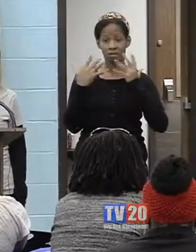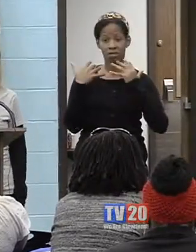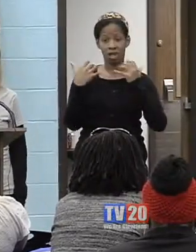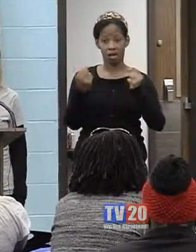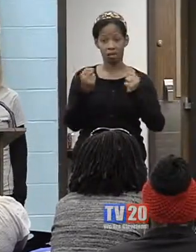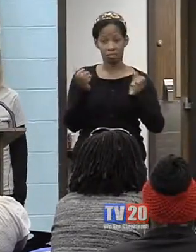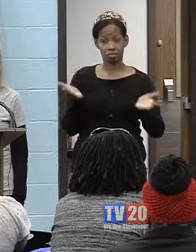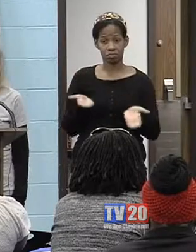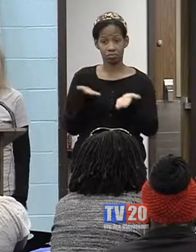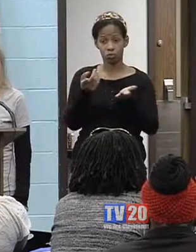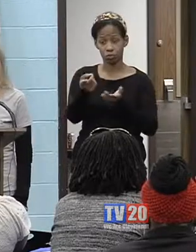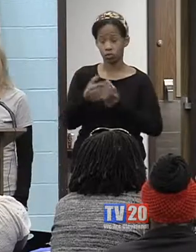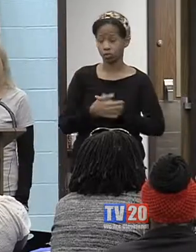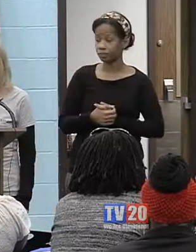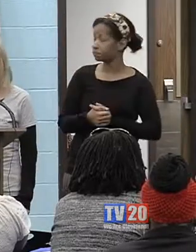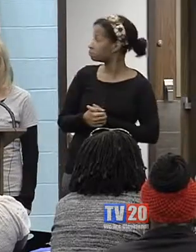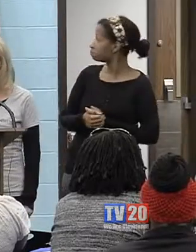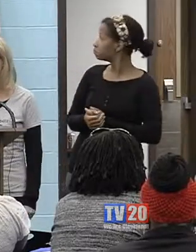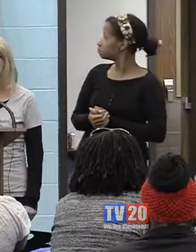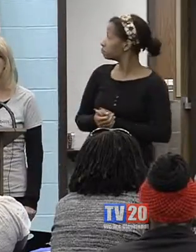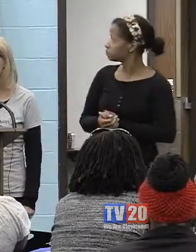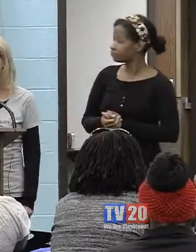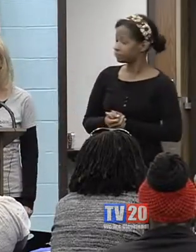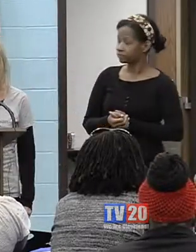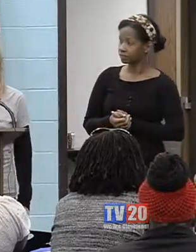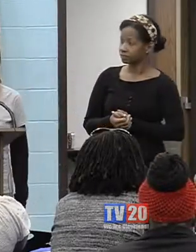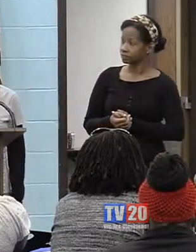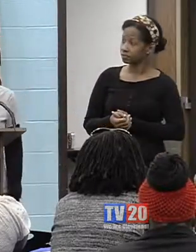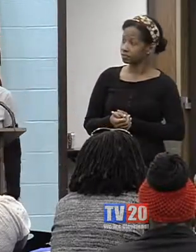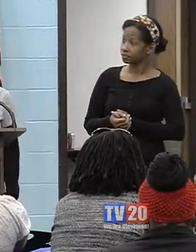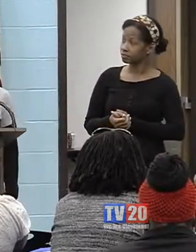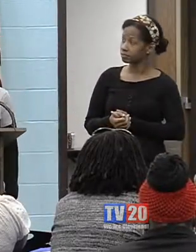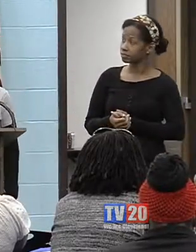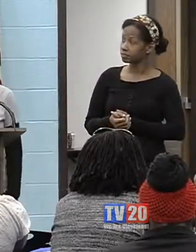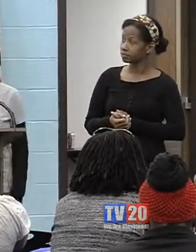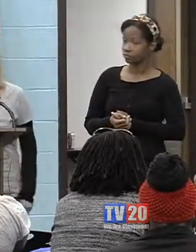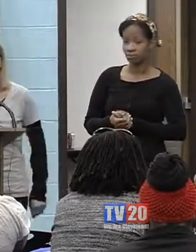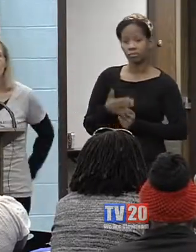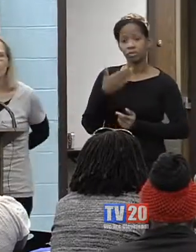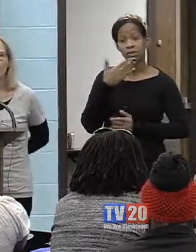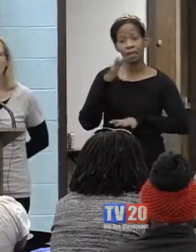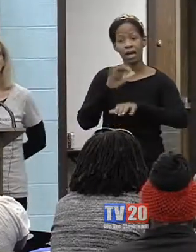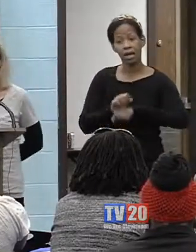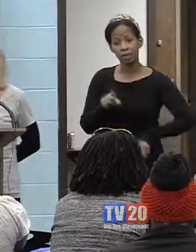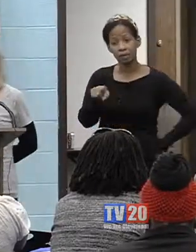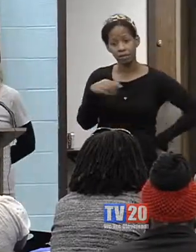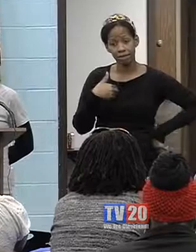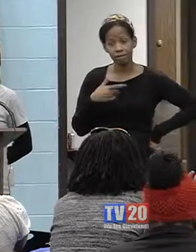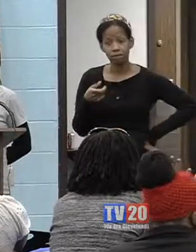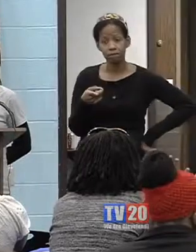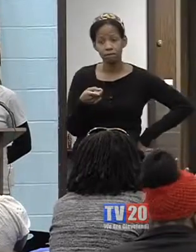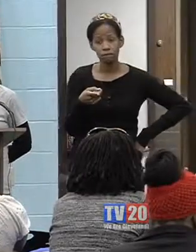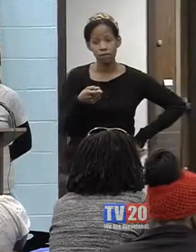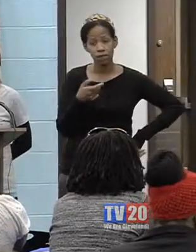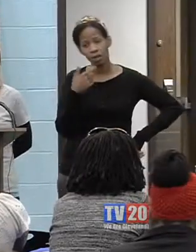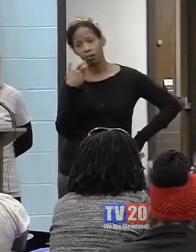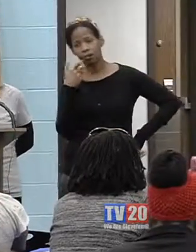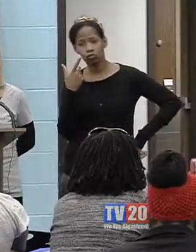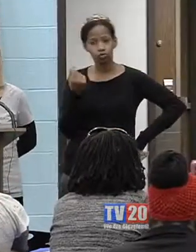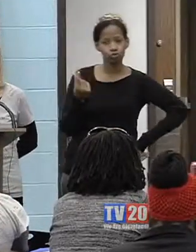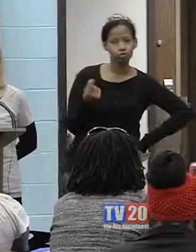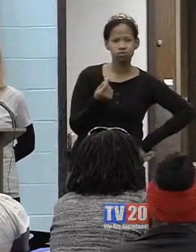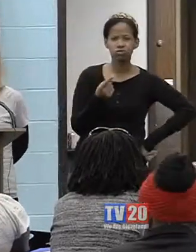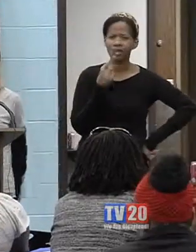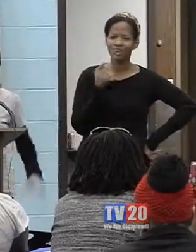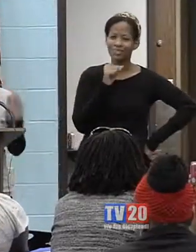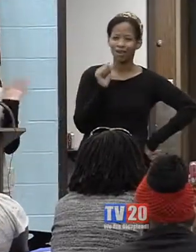all. Let me turn this off. So, bad habits, does anybody have them? No. Oh, don't raise your